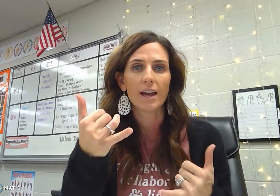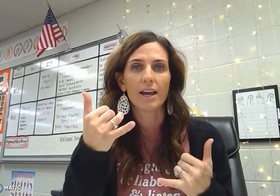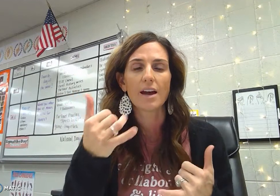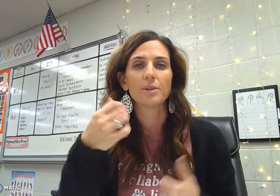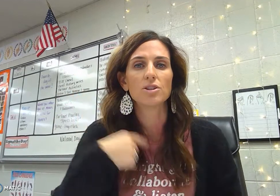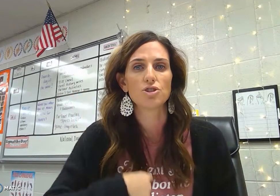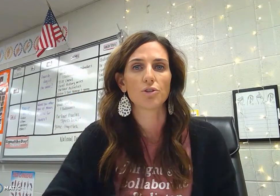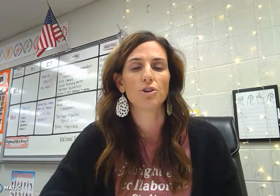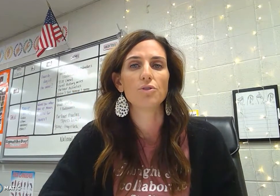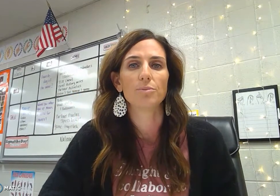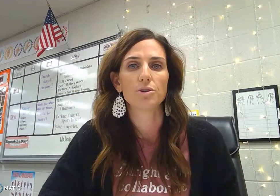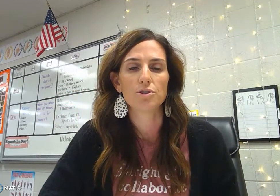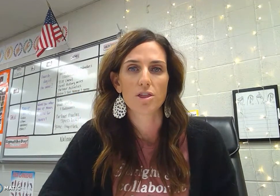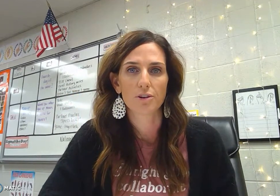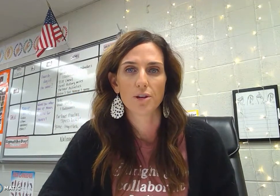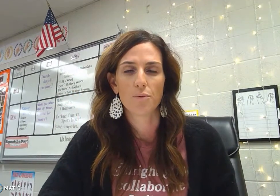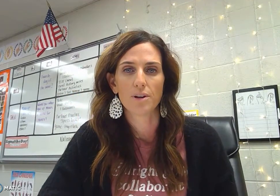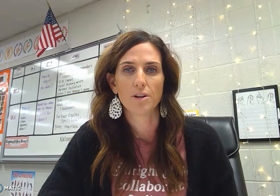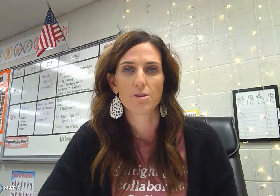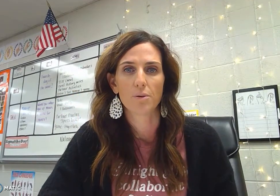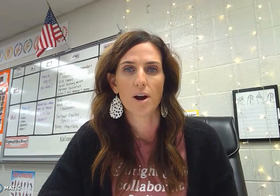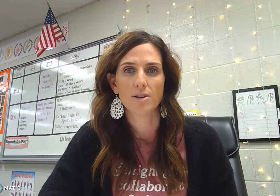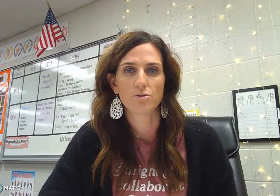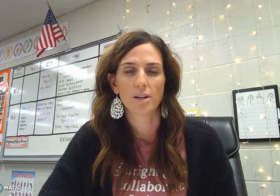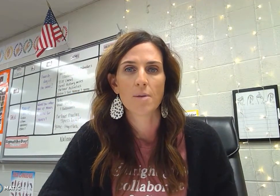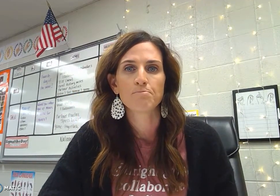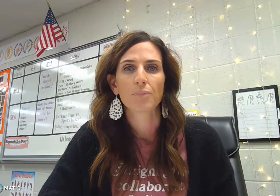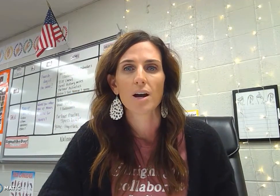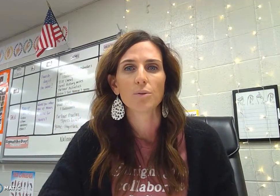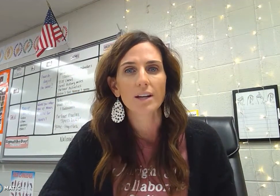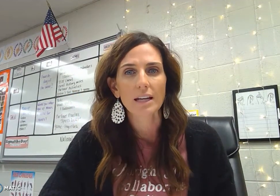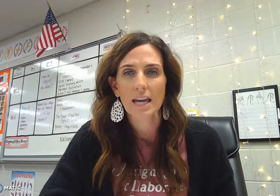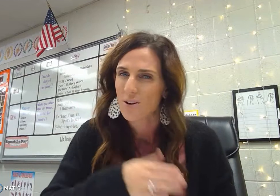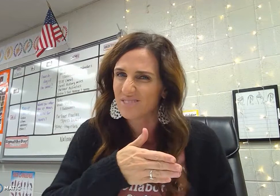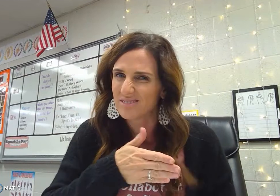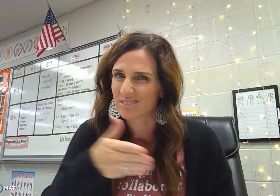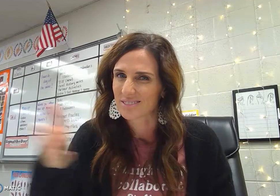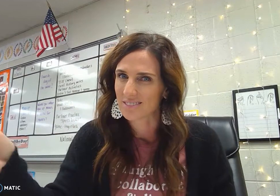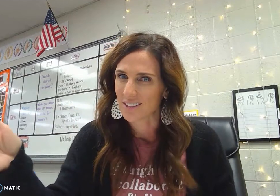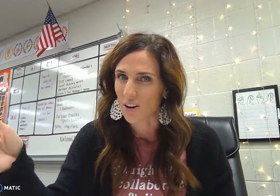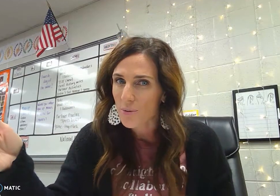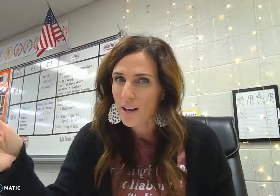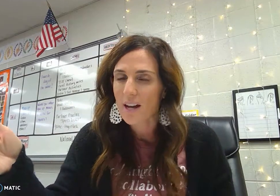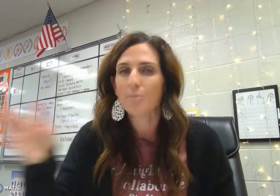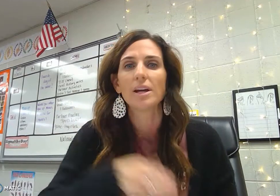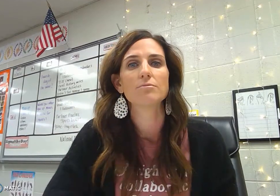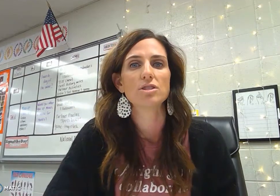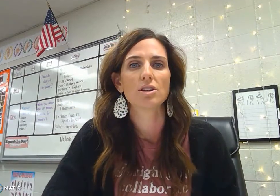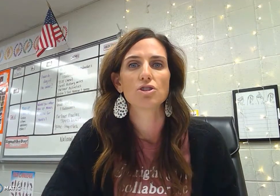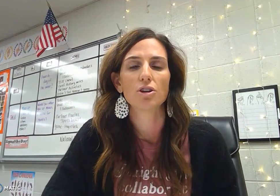today I'm going to show you numbers 31 through 100. We're not going to count all the way up, but I am just going to show you a